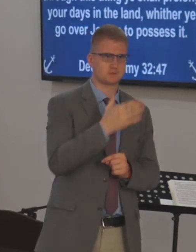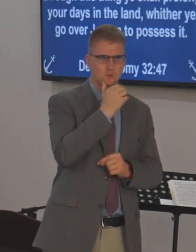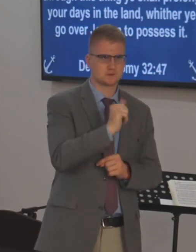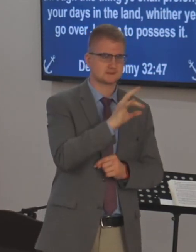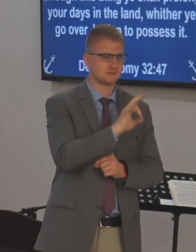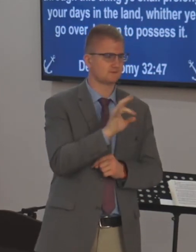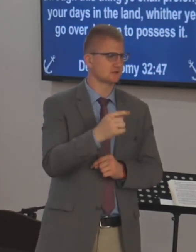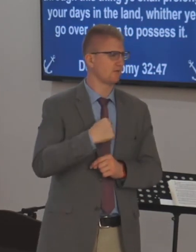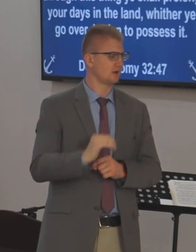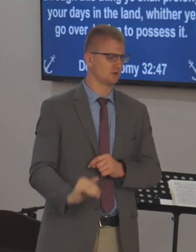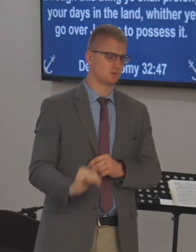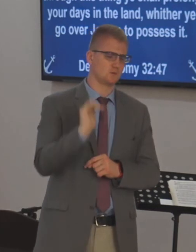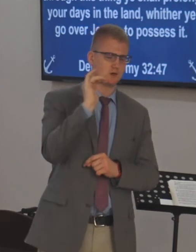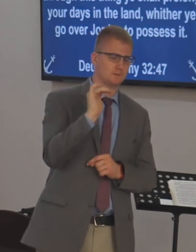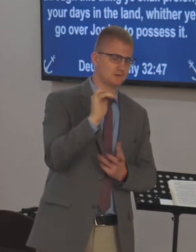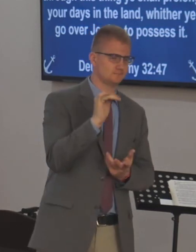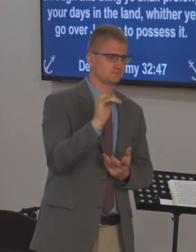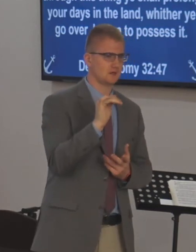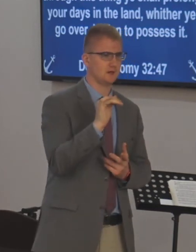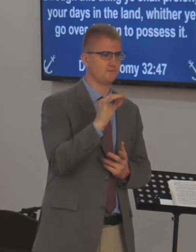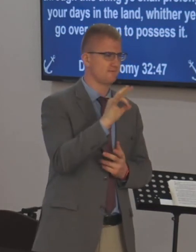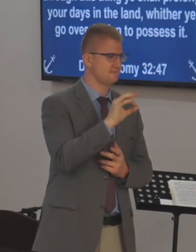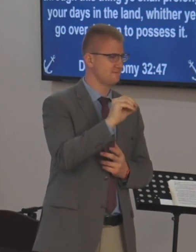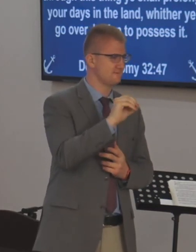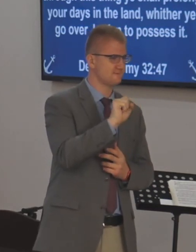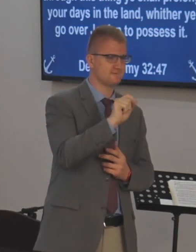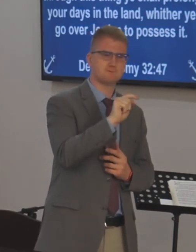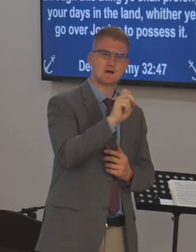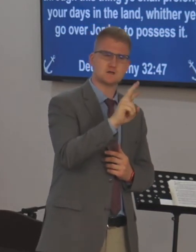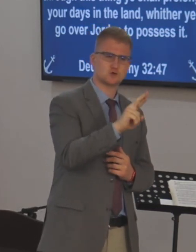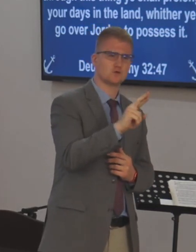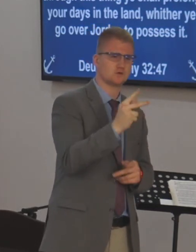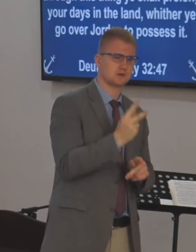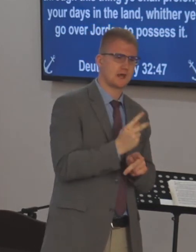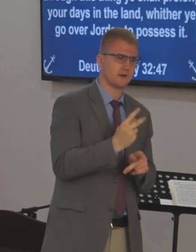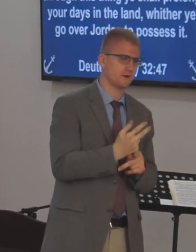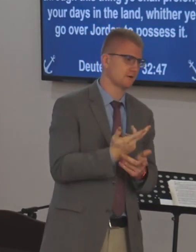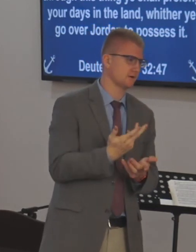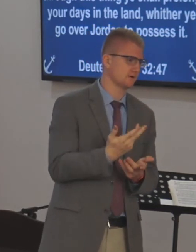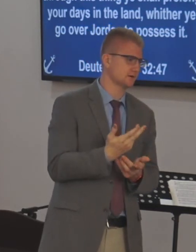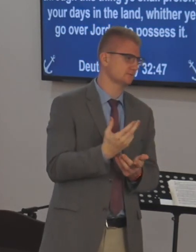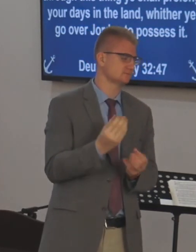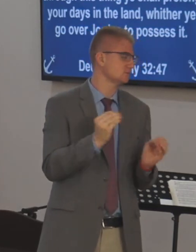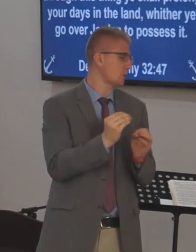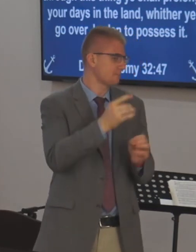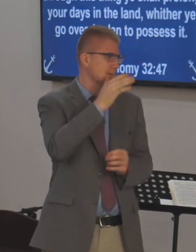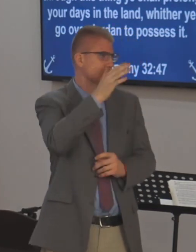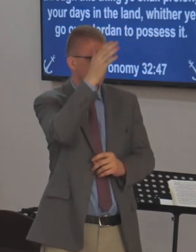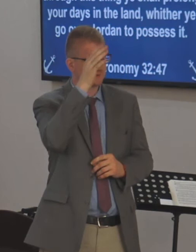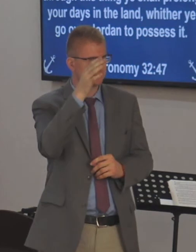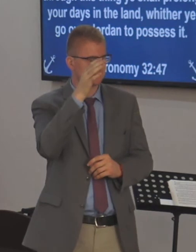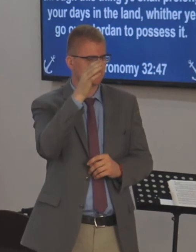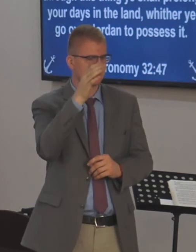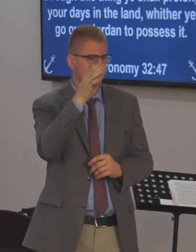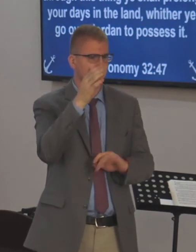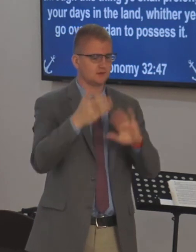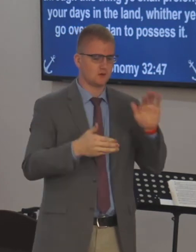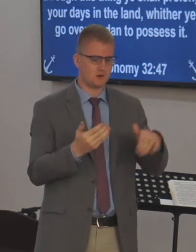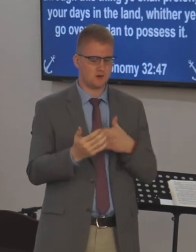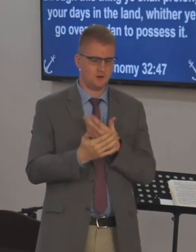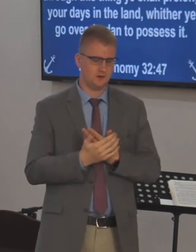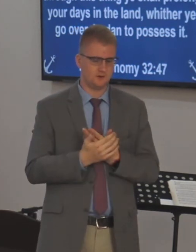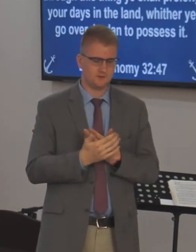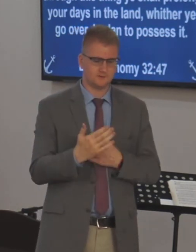I grew up in a foster care home where there was 11 kids. And all of them are gone, except for my older